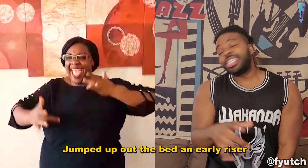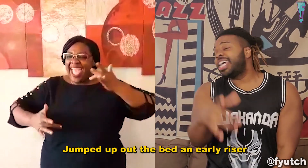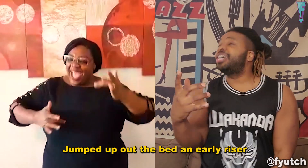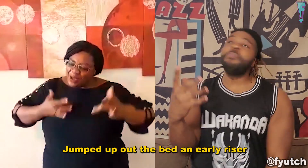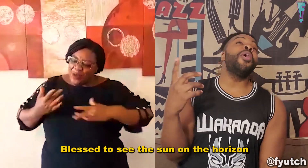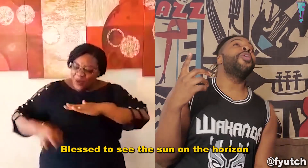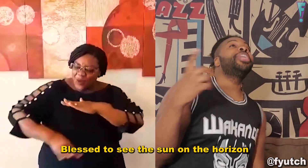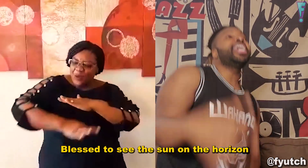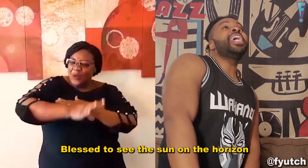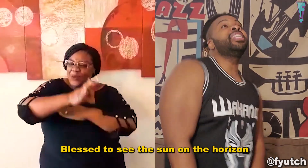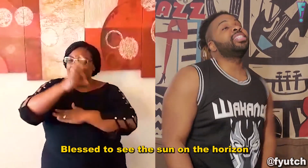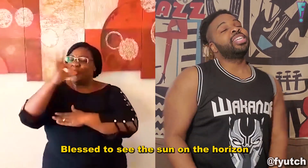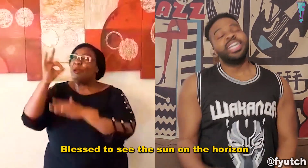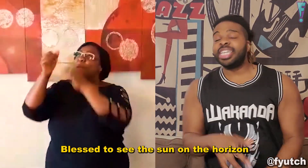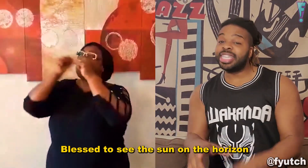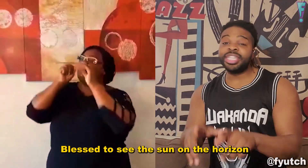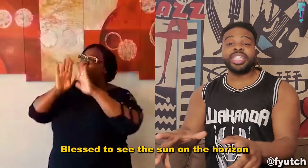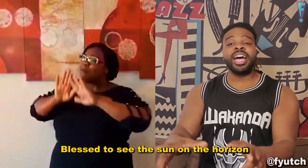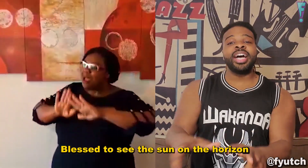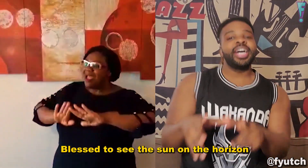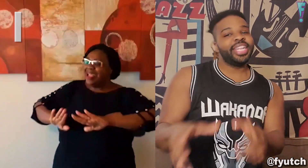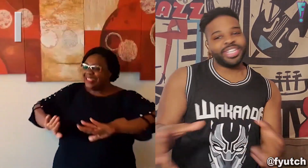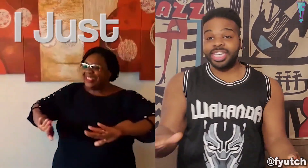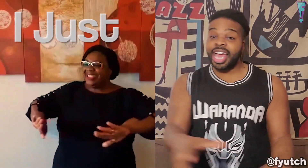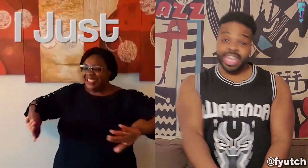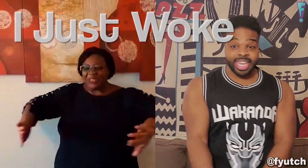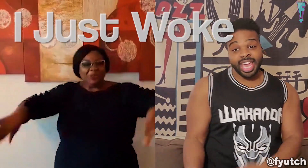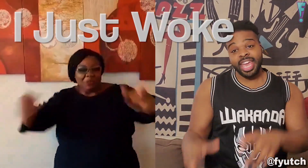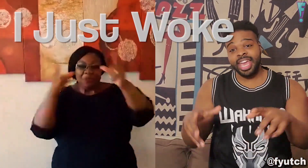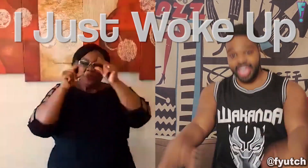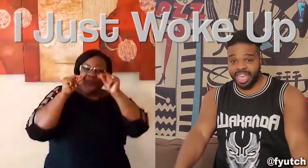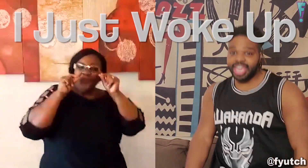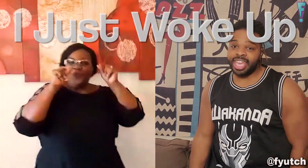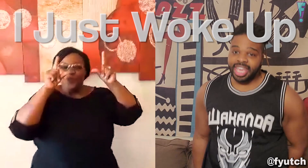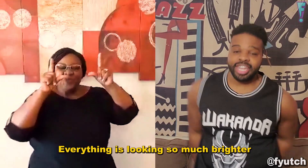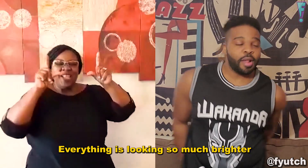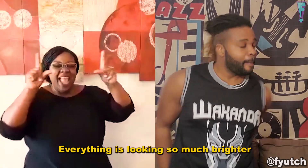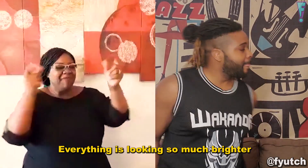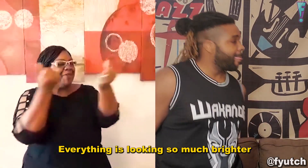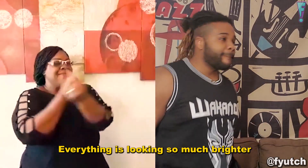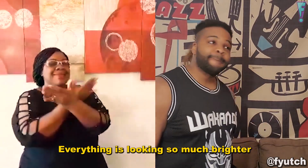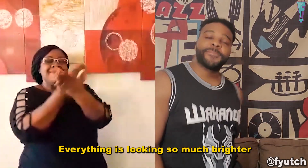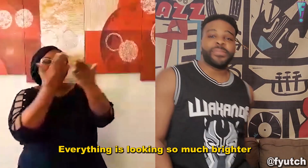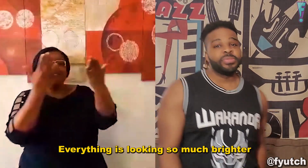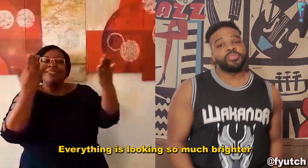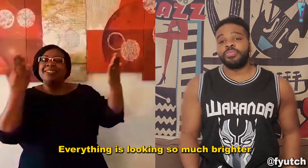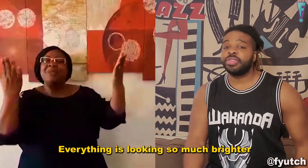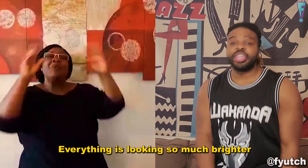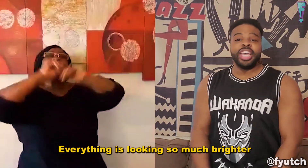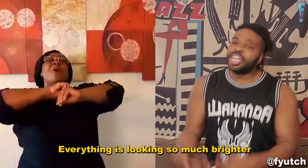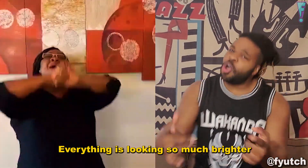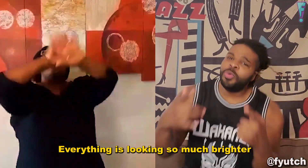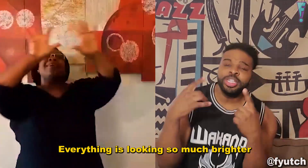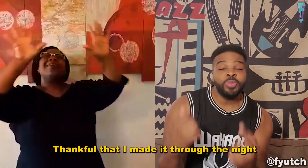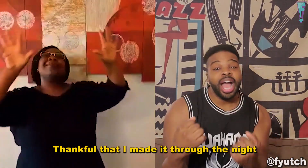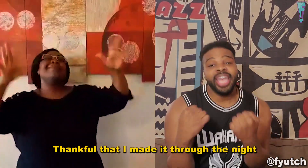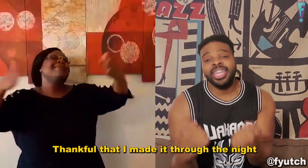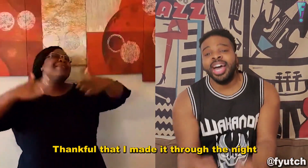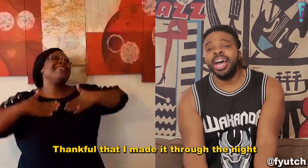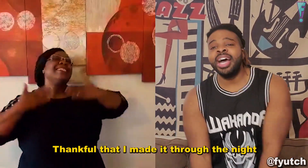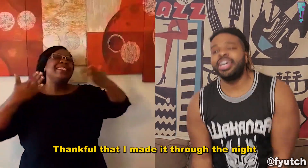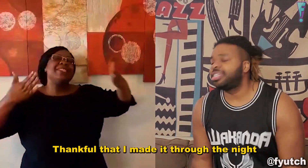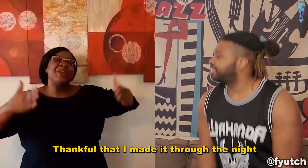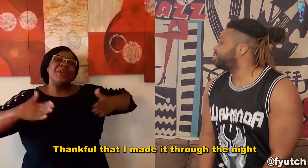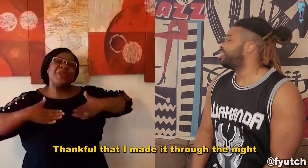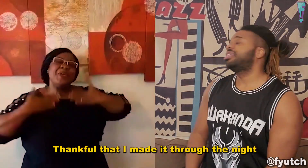early rise up. I'm blessed to see the sun on the horizon. I just woke up, everything is looking so much brighter. Oh, it's